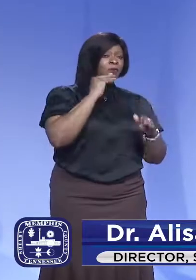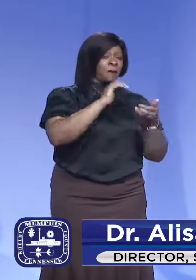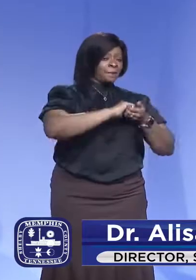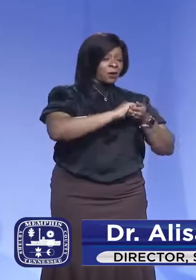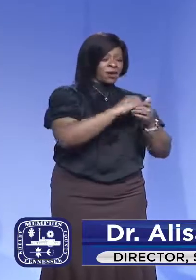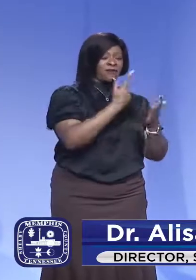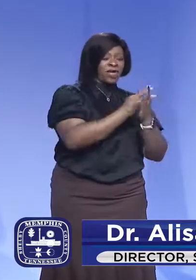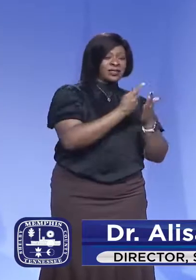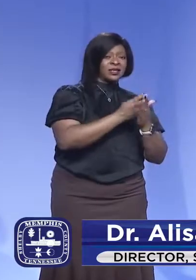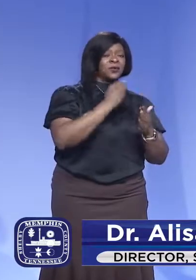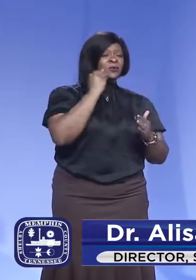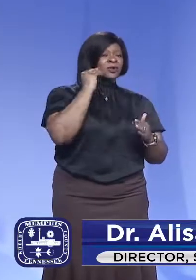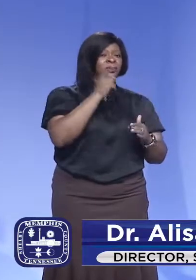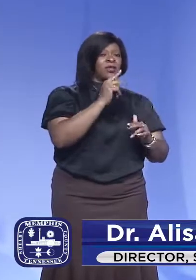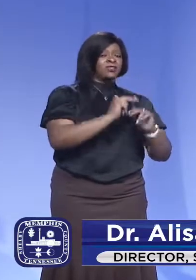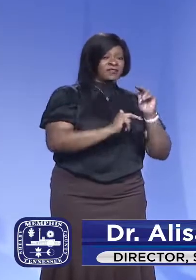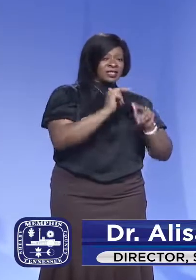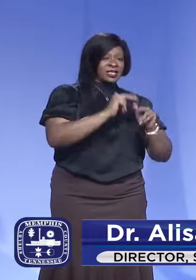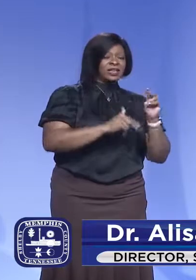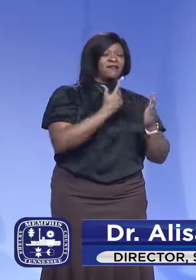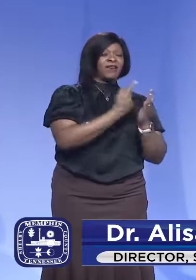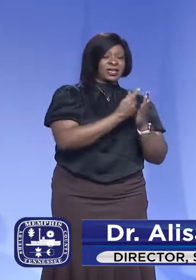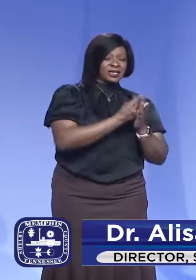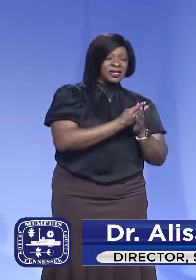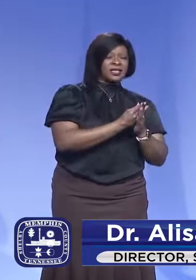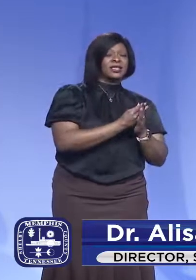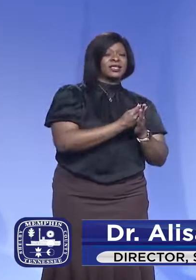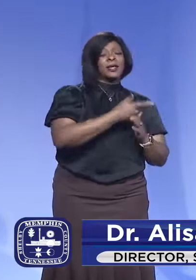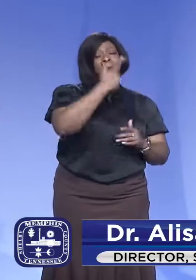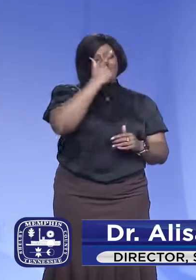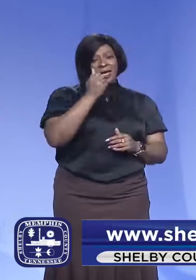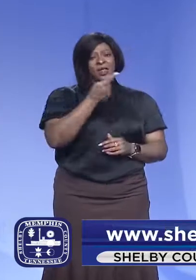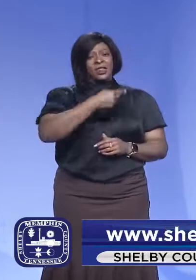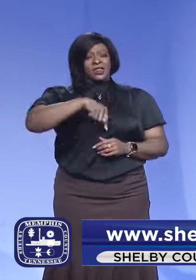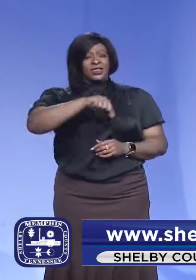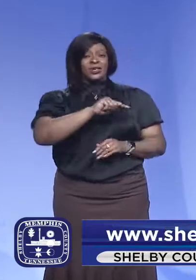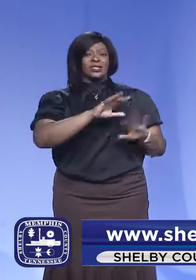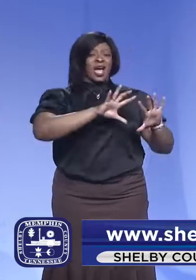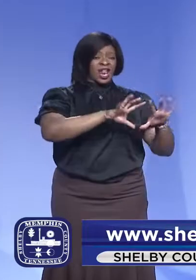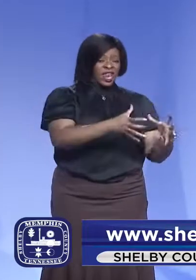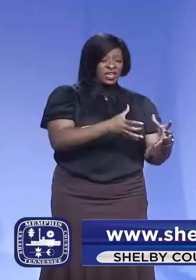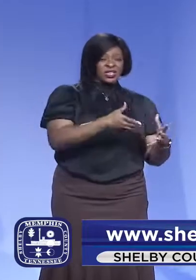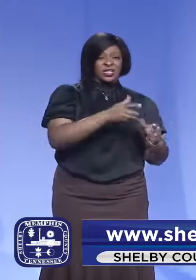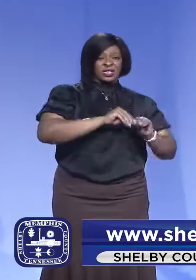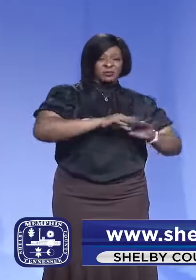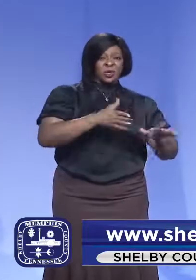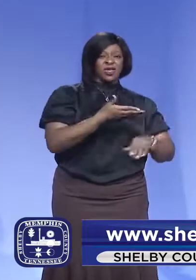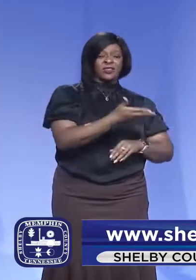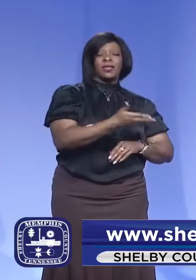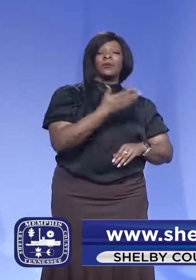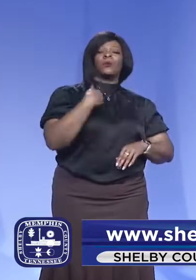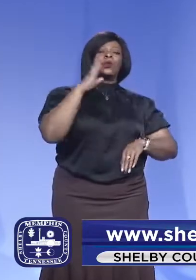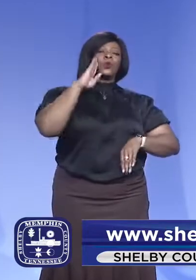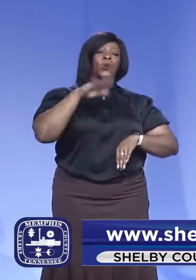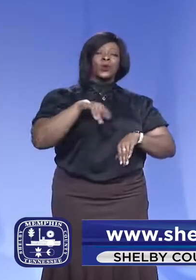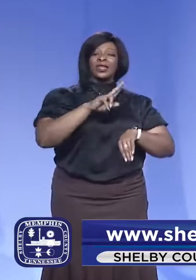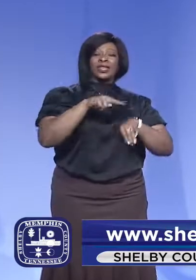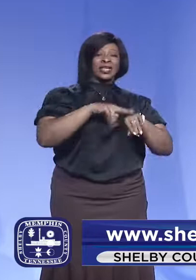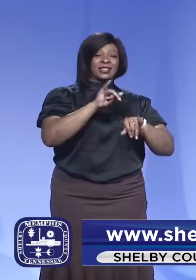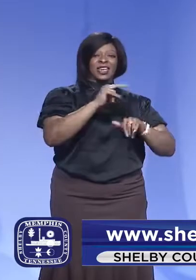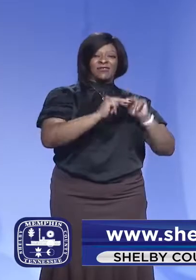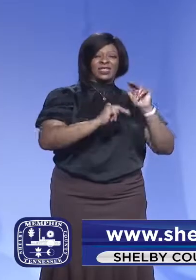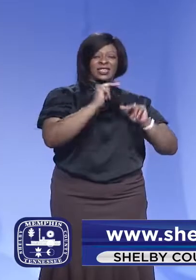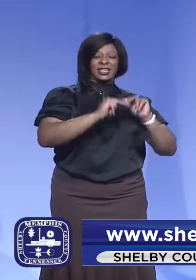vaccinated and residents of those facilities vaccinated, because there have been clusters there, but we know just by the nature of the